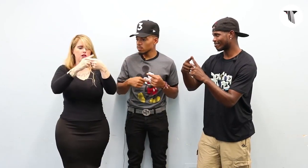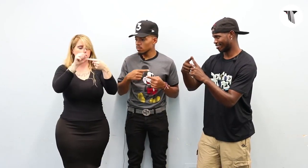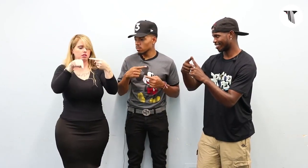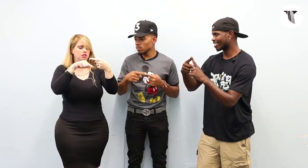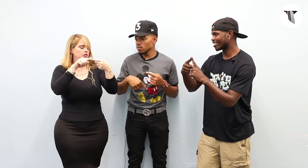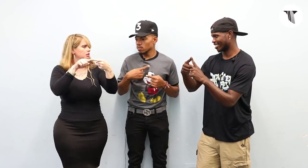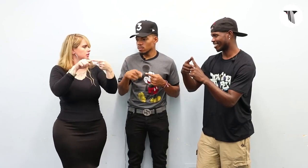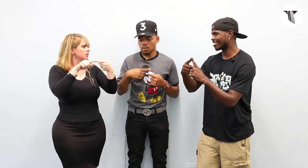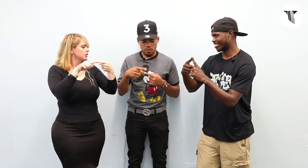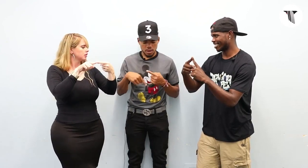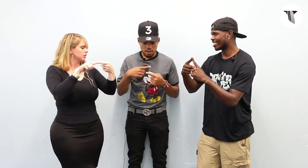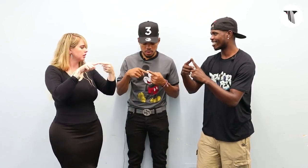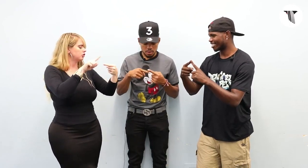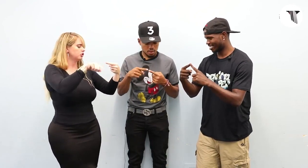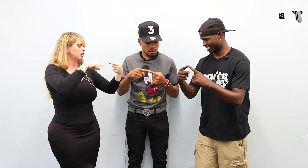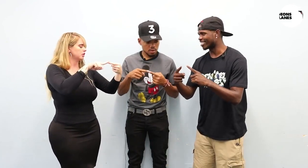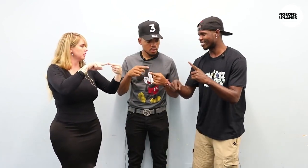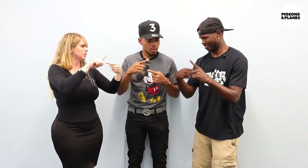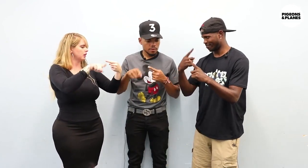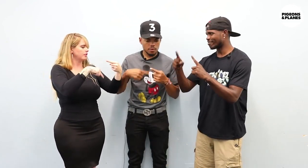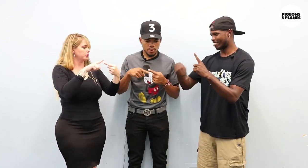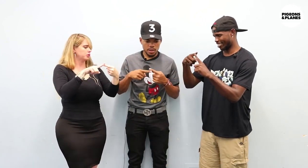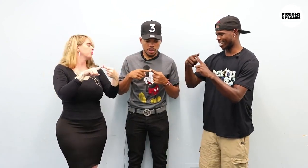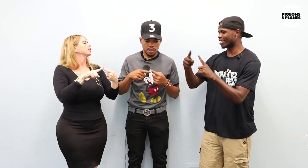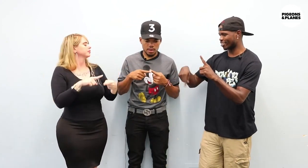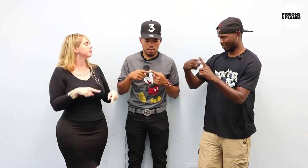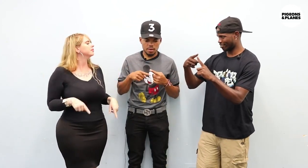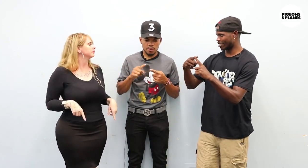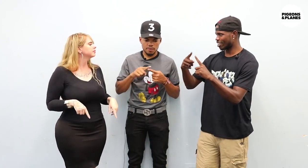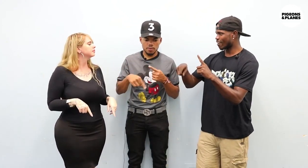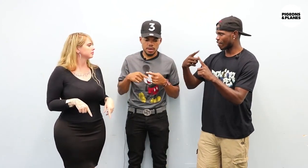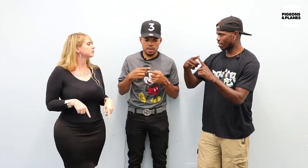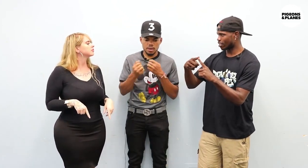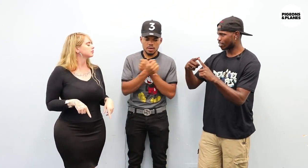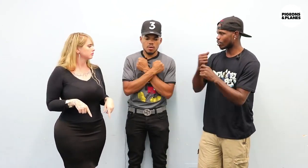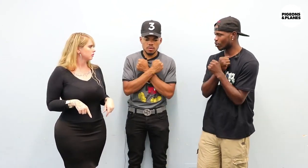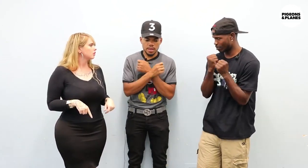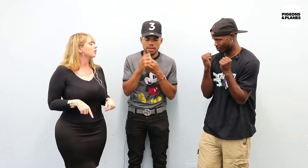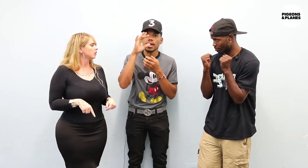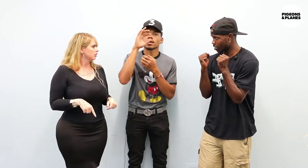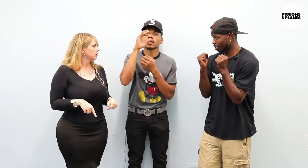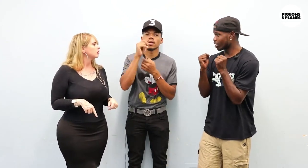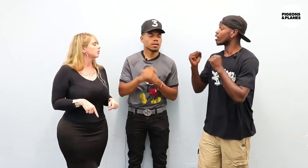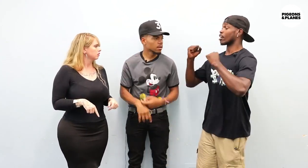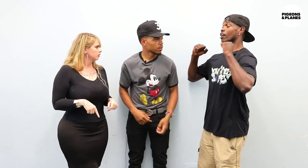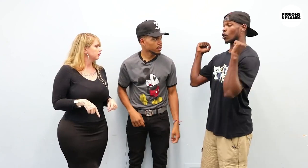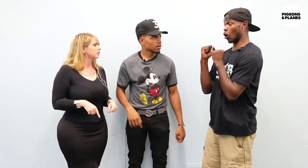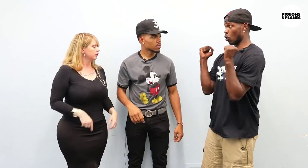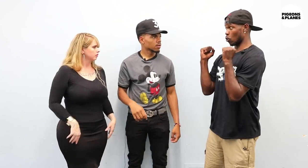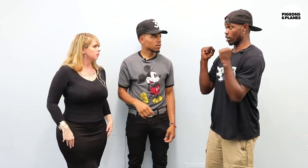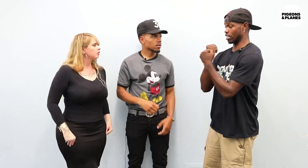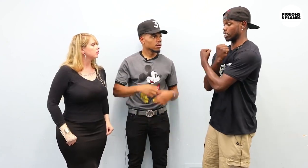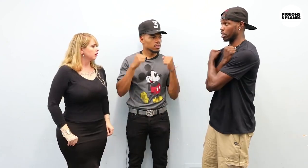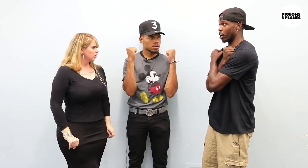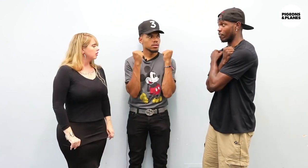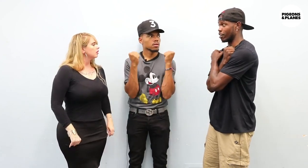clock. Okay. And you touch the center. For when I get, for when I get cold like Nat King. Okay. Cold, because this is love.